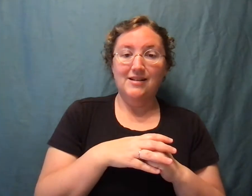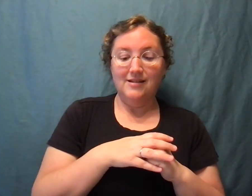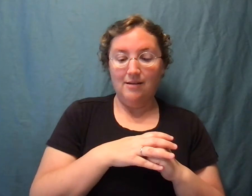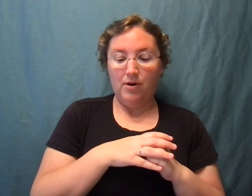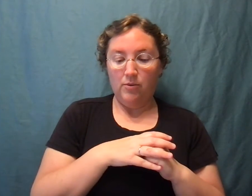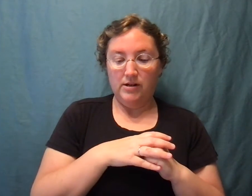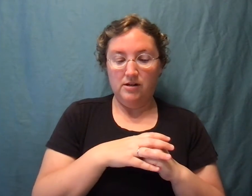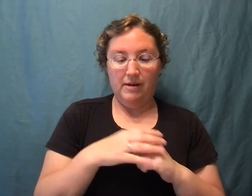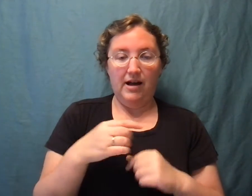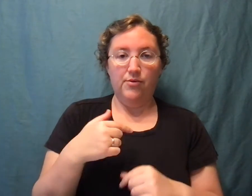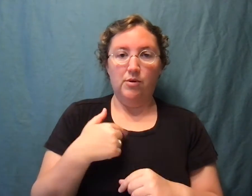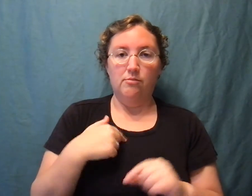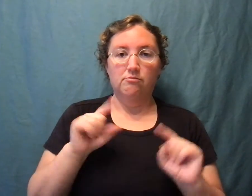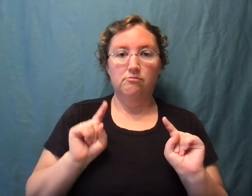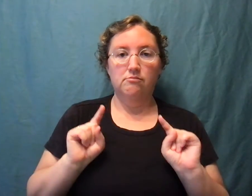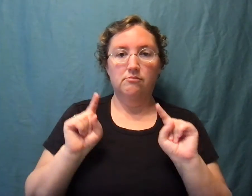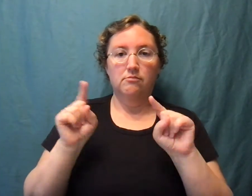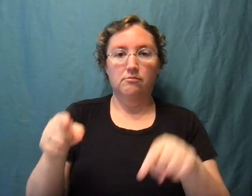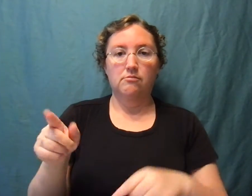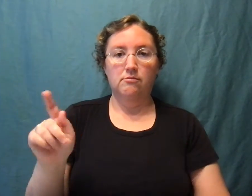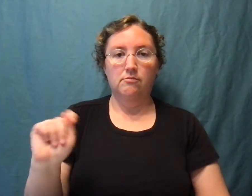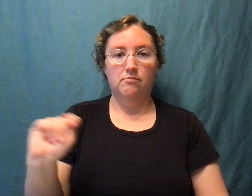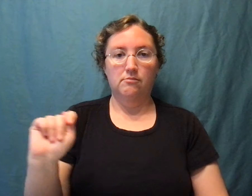I'm going to the bathroom,